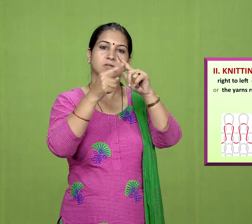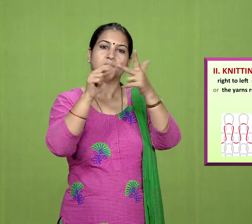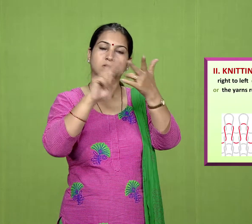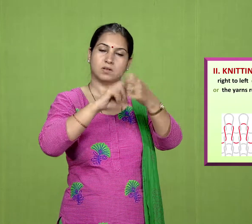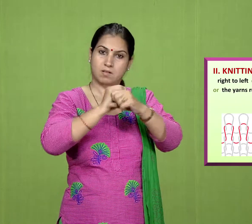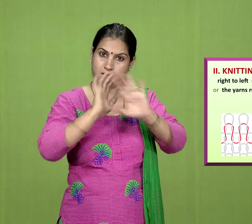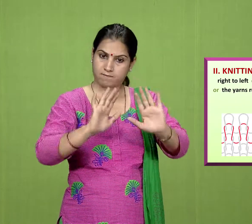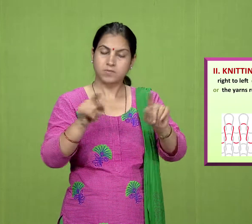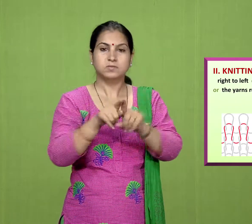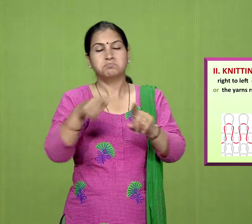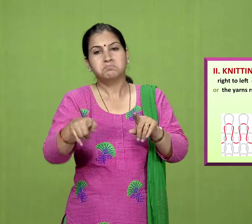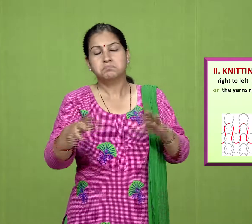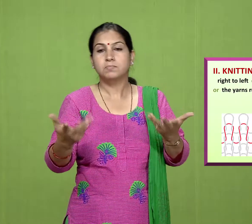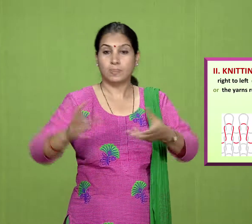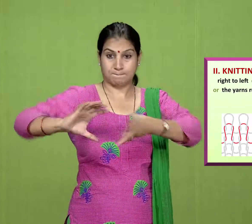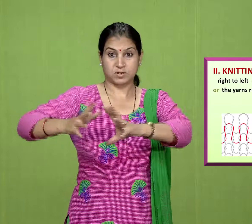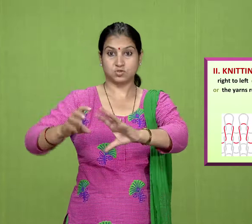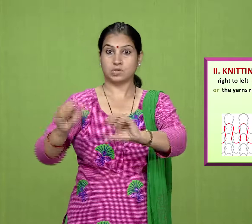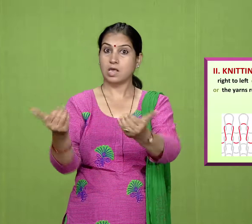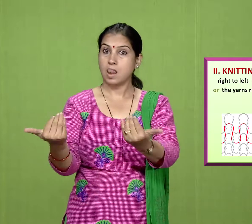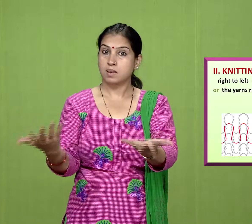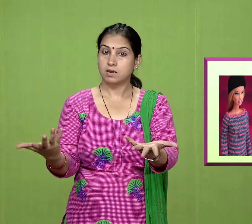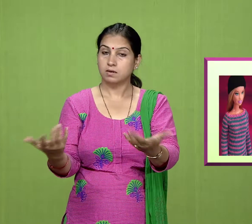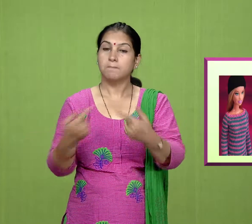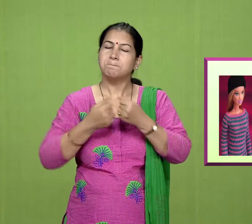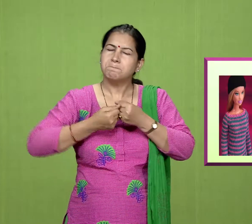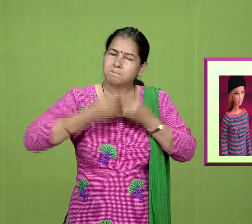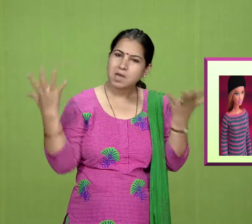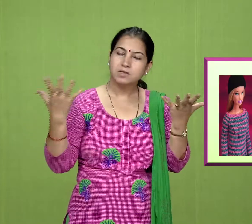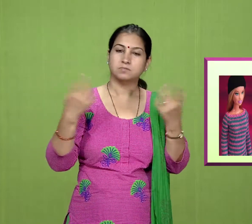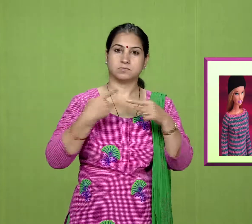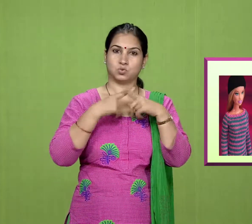though it is also done on machines to make many types of sweaters,